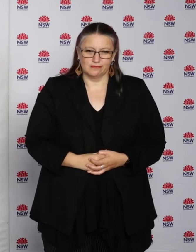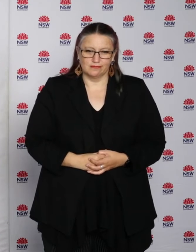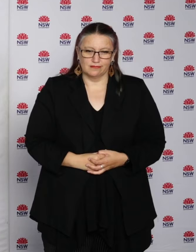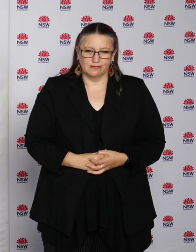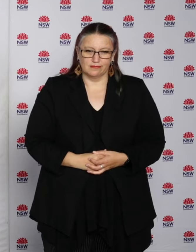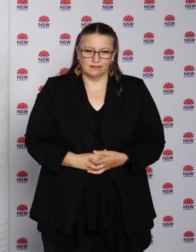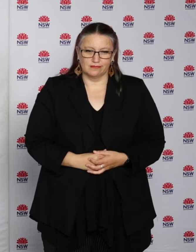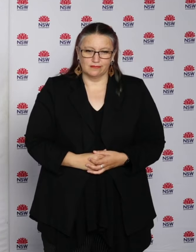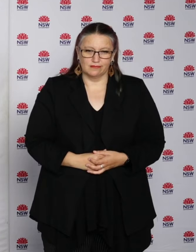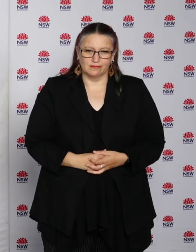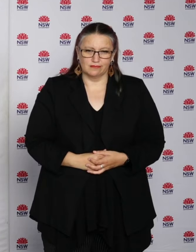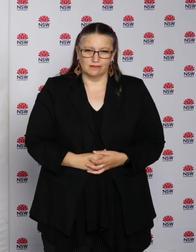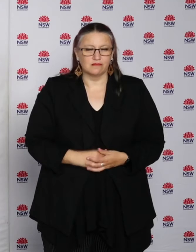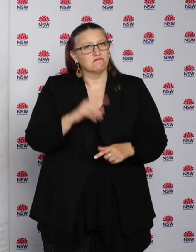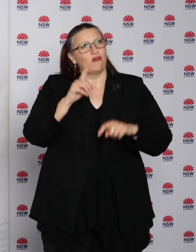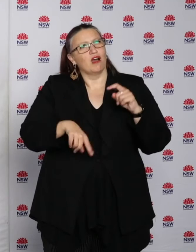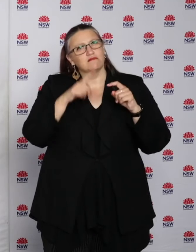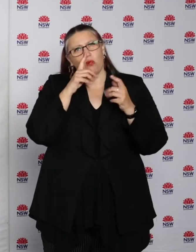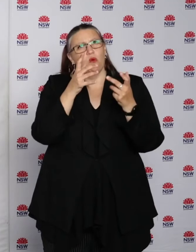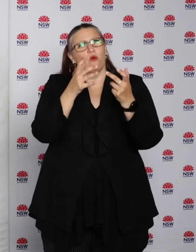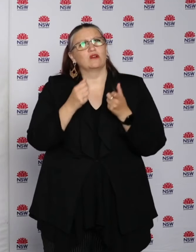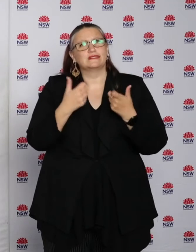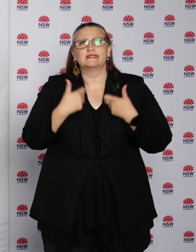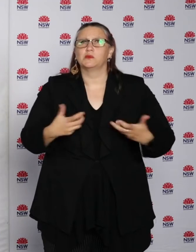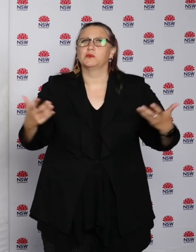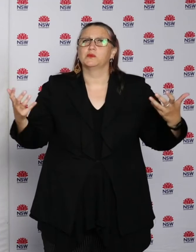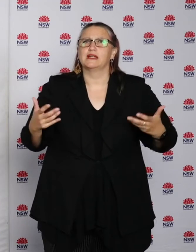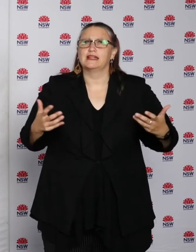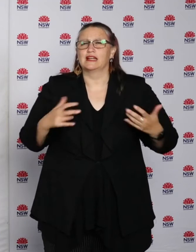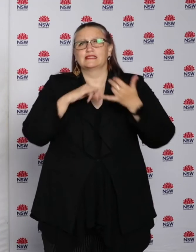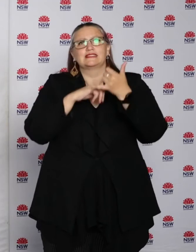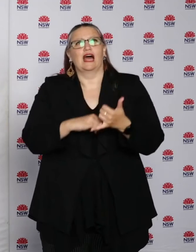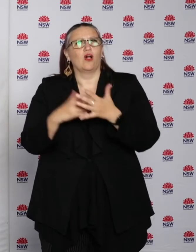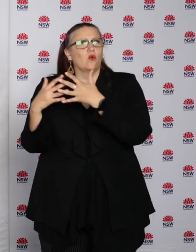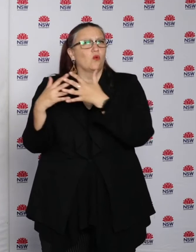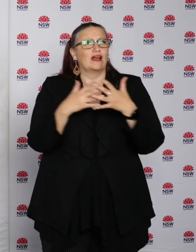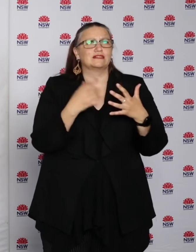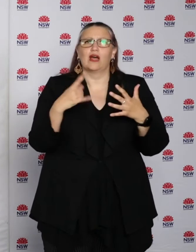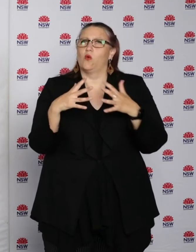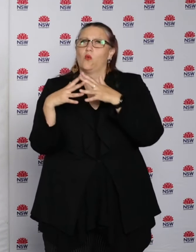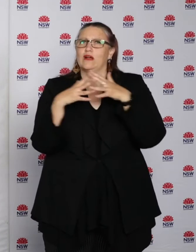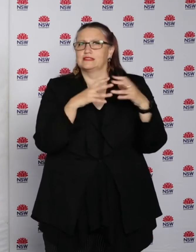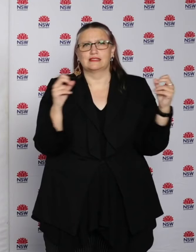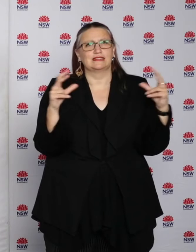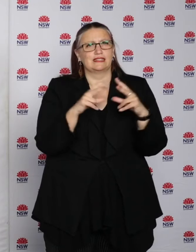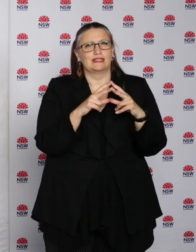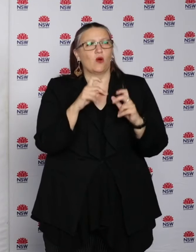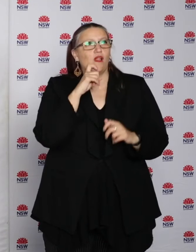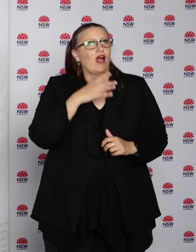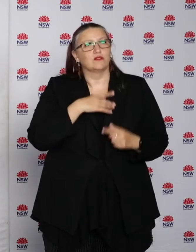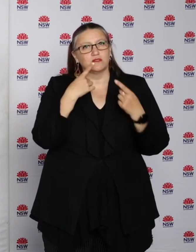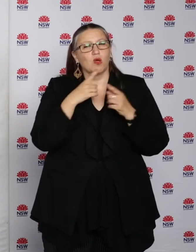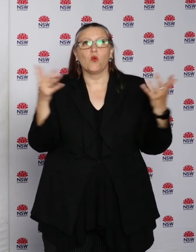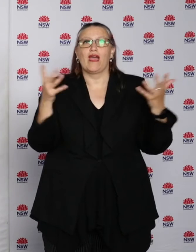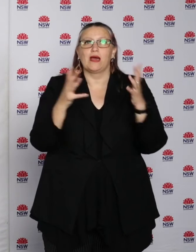cases acquired in southwestern and western Sydney, and I'd like to call out suburbs where we're seeing the highest numbers of cases yesterday. There